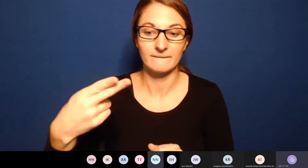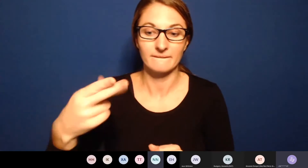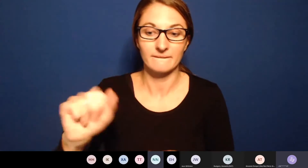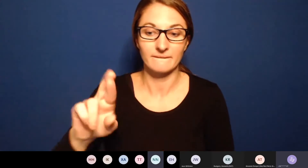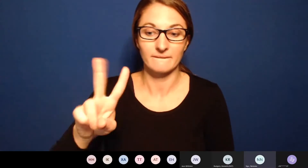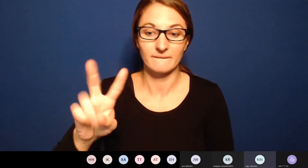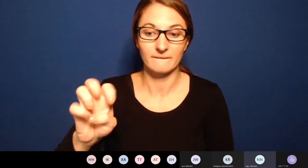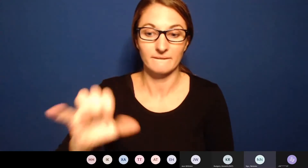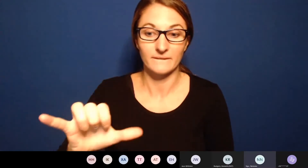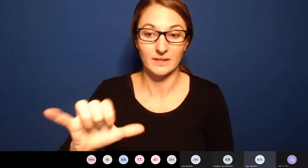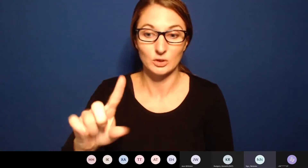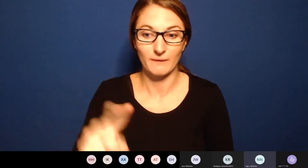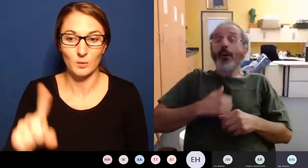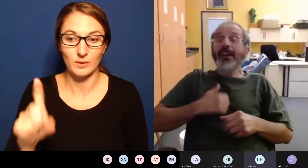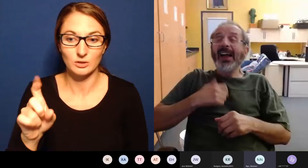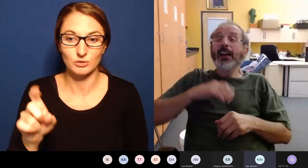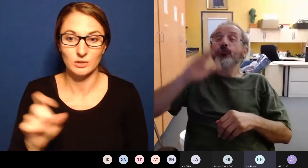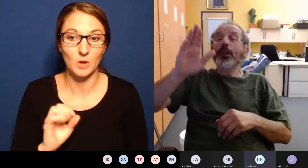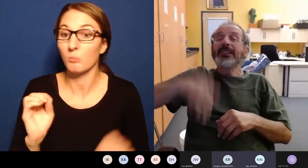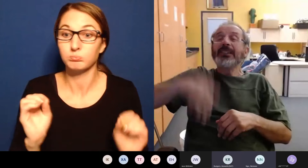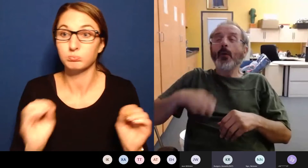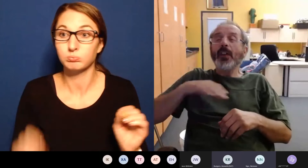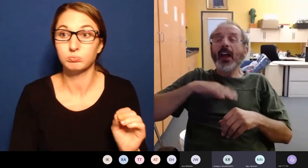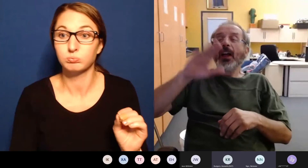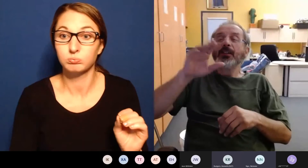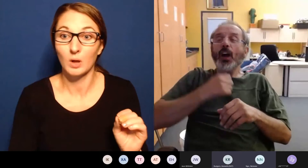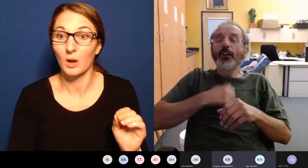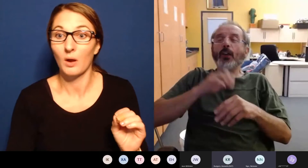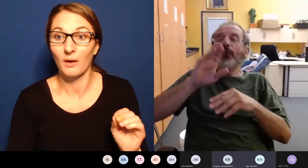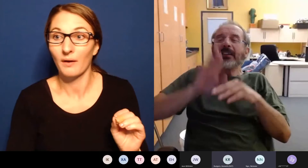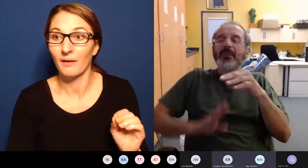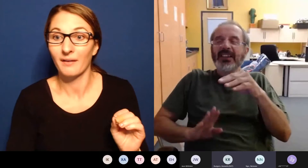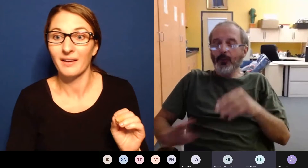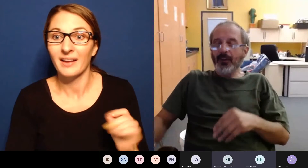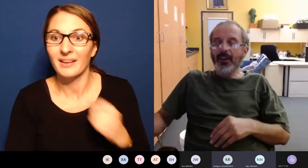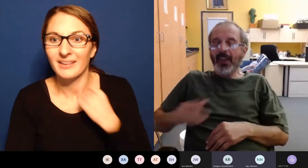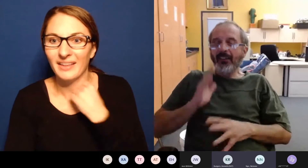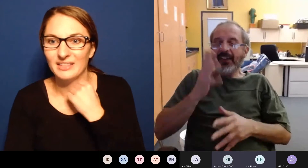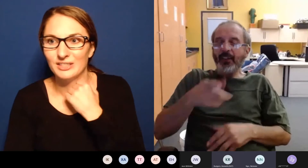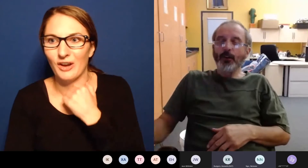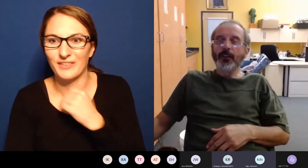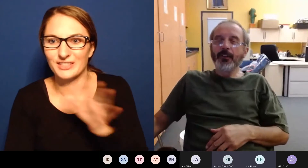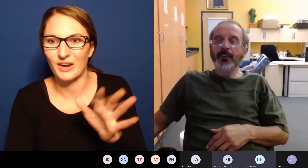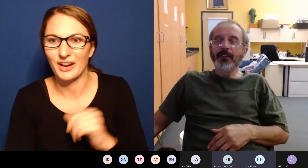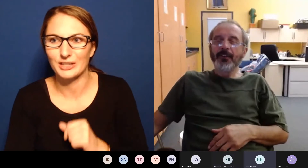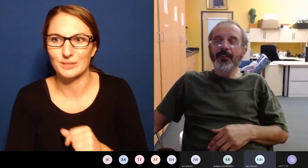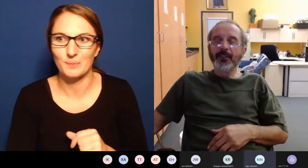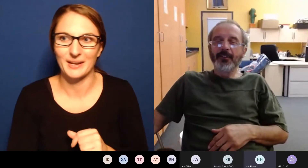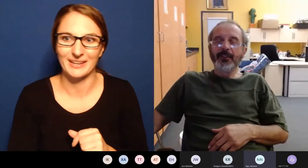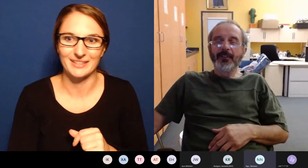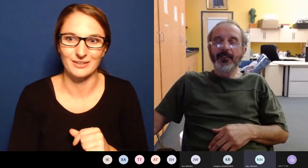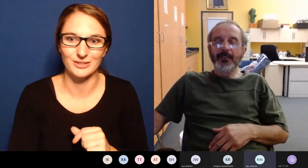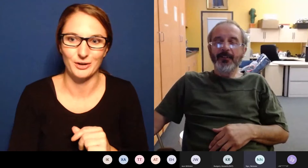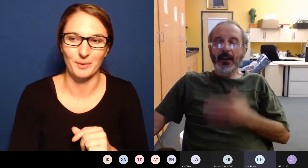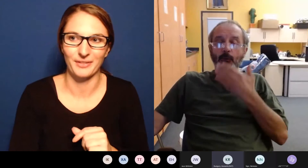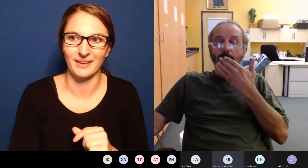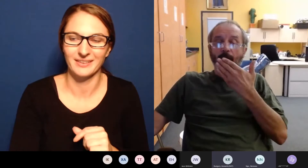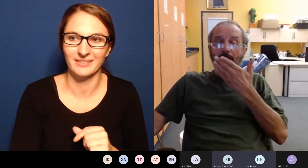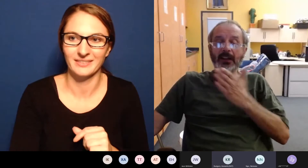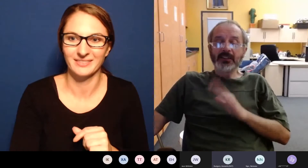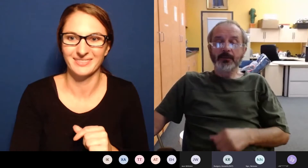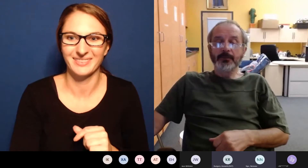This is Nick. I believe that's from when he had. Oh, from before? Yeah. Okay. Yeah, this is Harvey. Sorry, I just put my hand down.